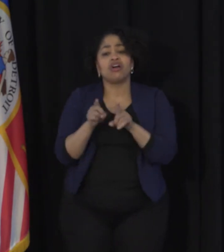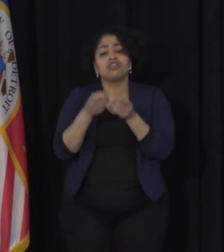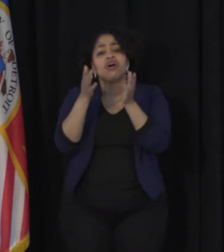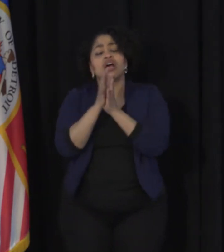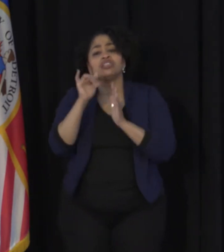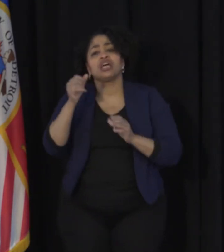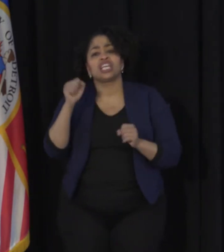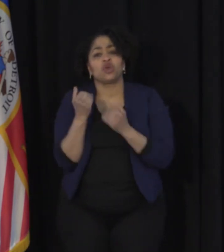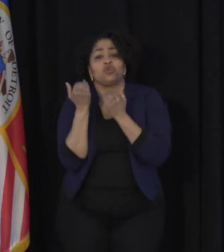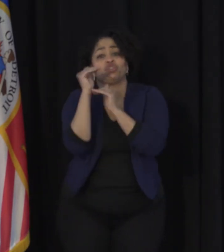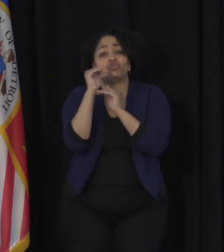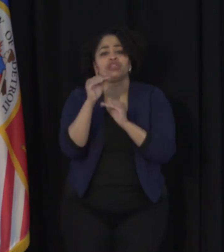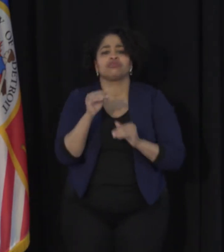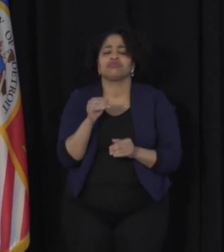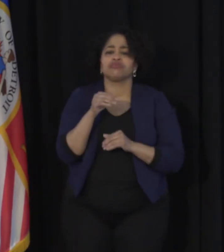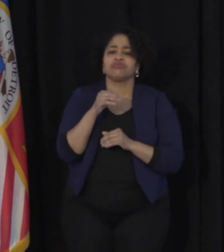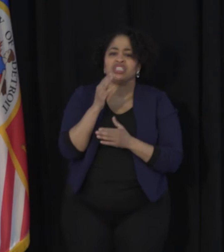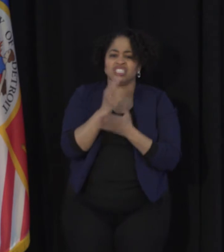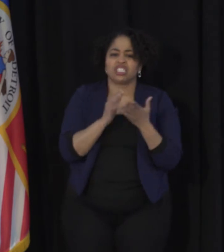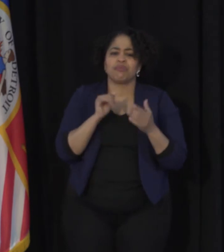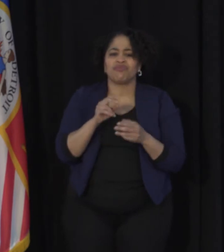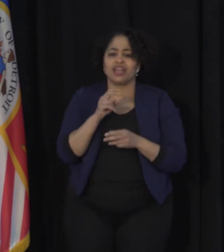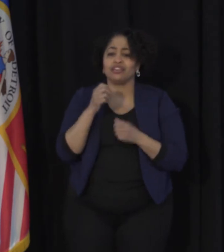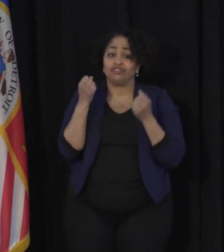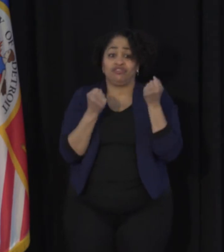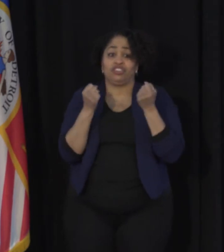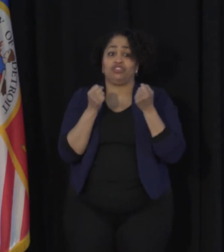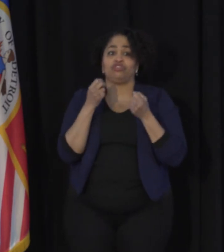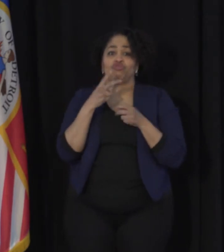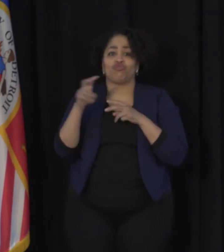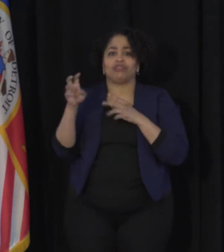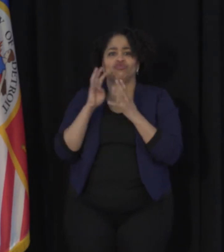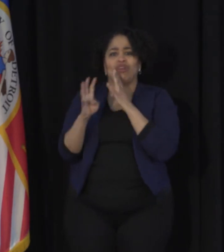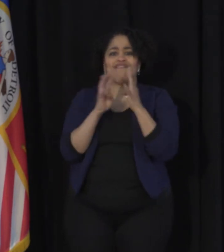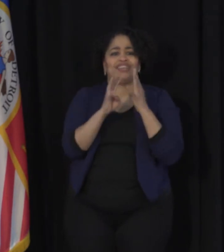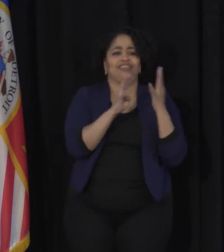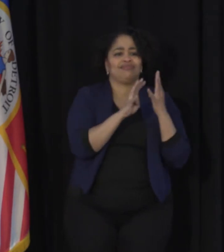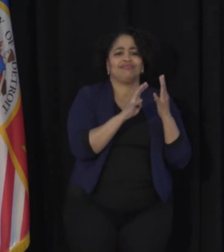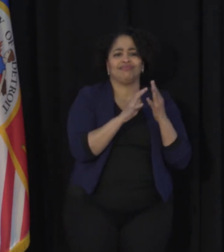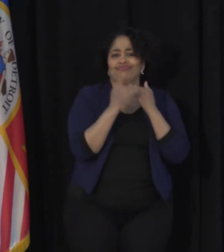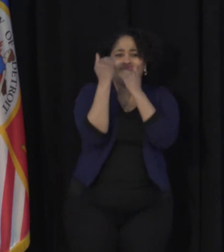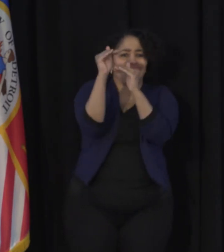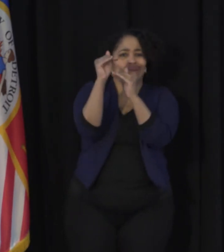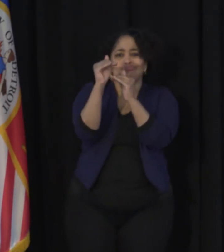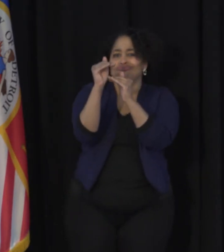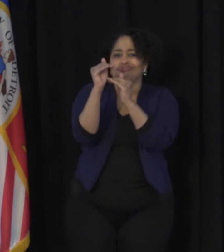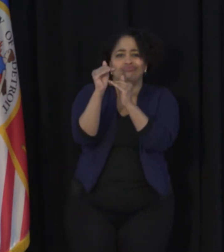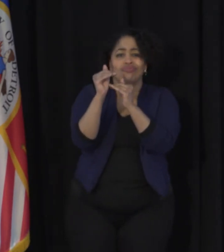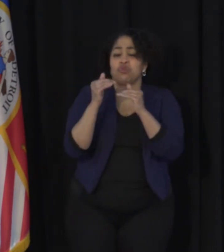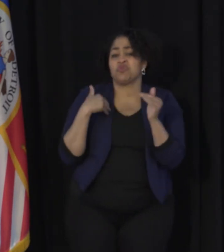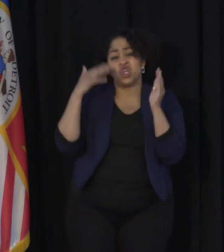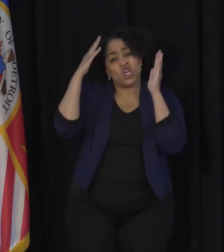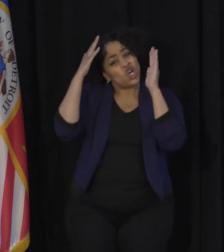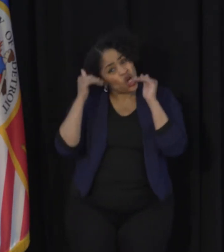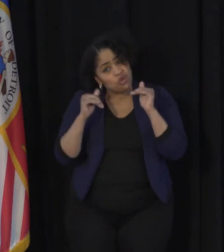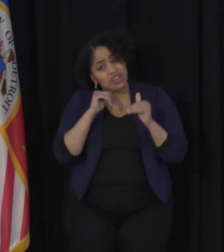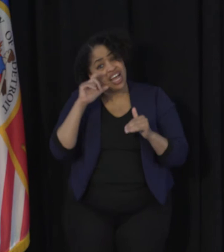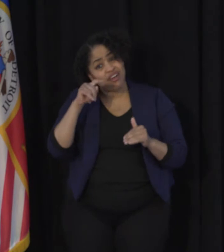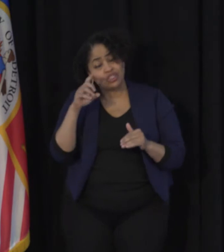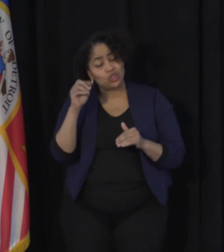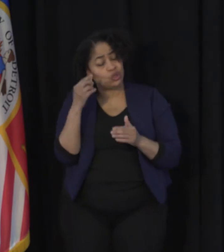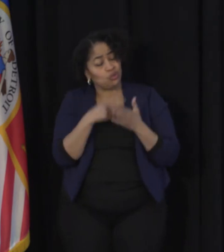we could restrict the traffic flow in some of the parks, vehicular traffic. And certainly we hope to not have to do what New York is